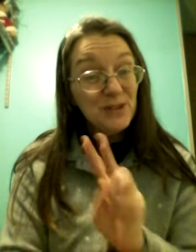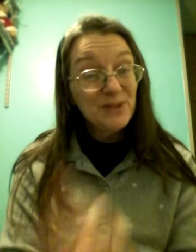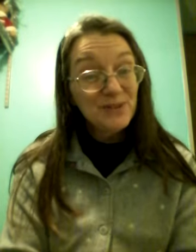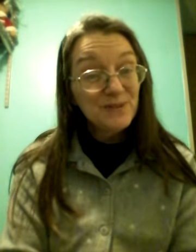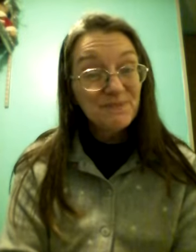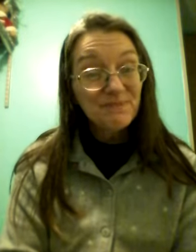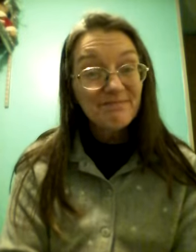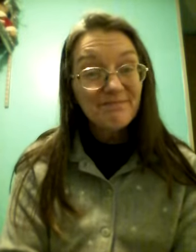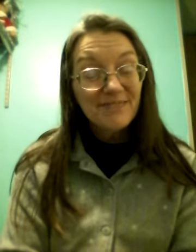2.